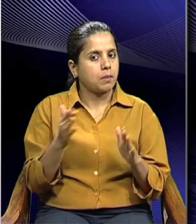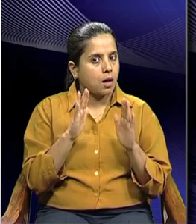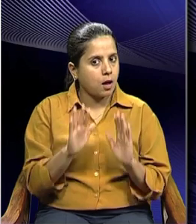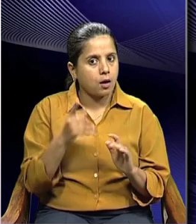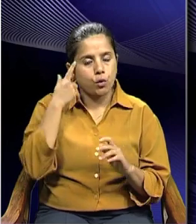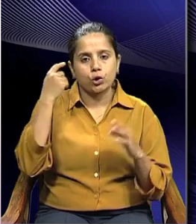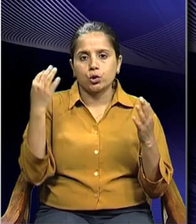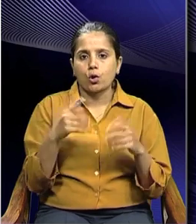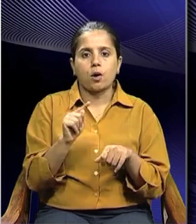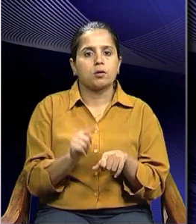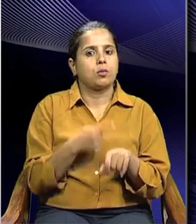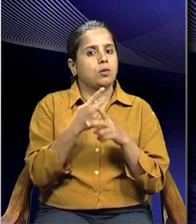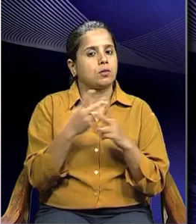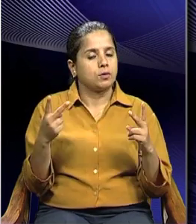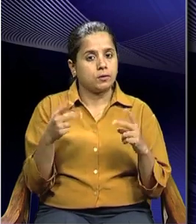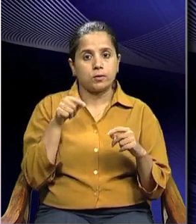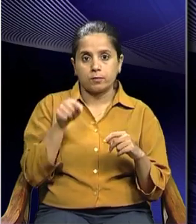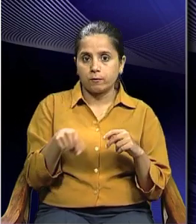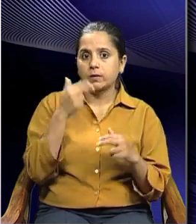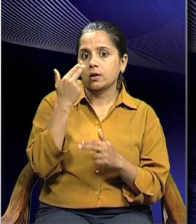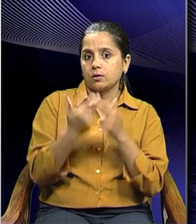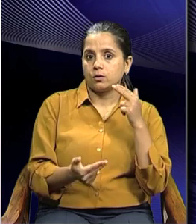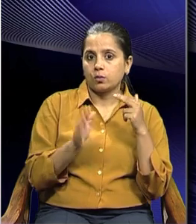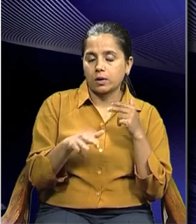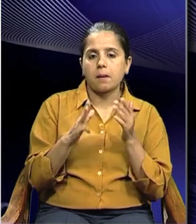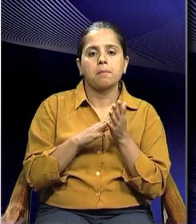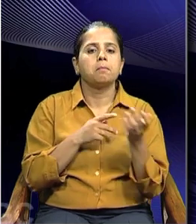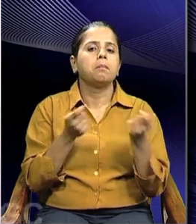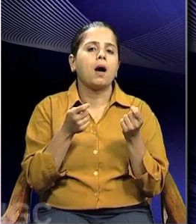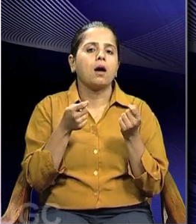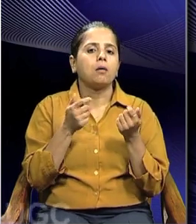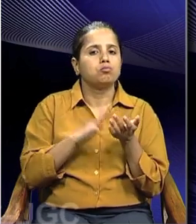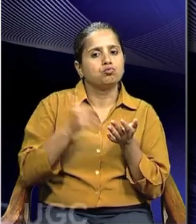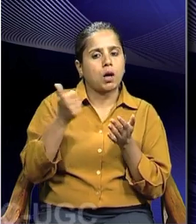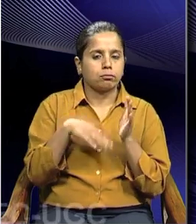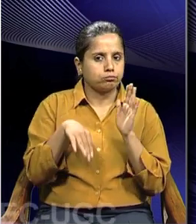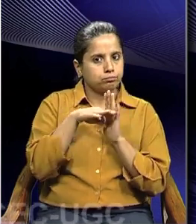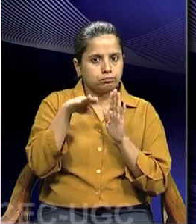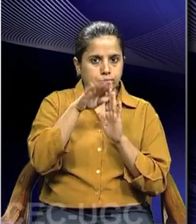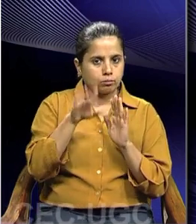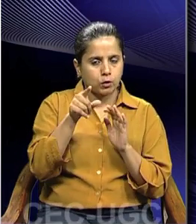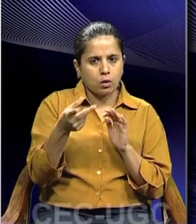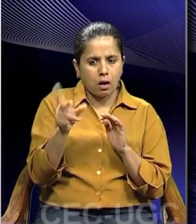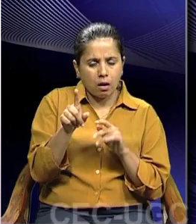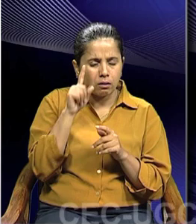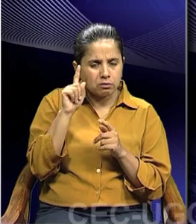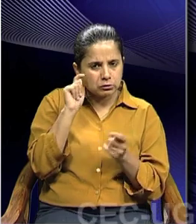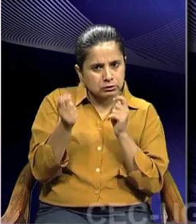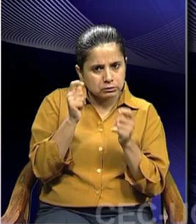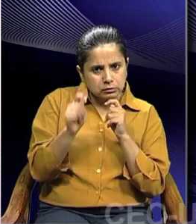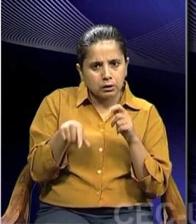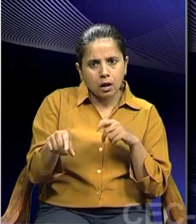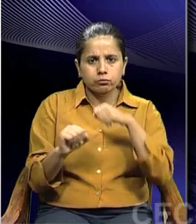new opportunities. This is the story at managerial level, that you talk about restructuring your